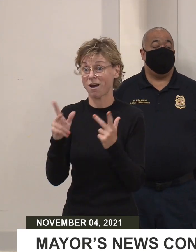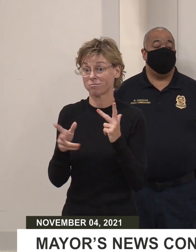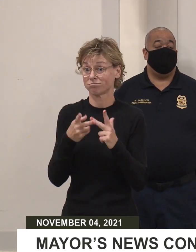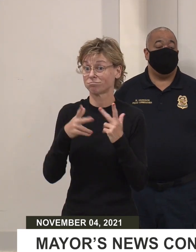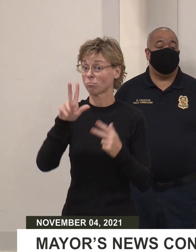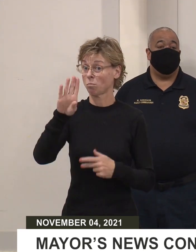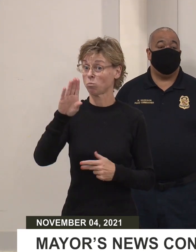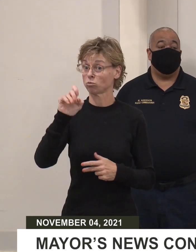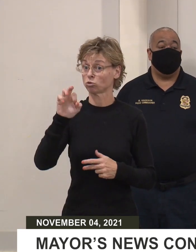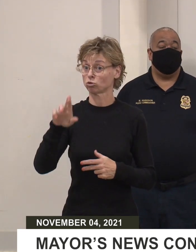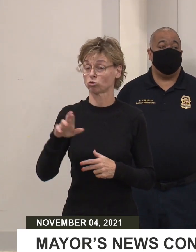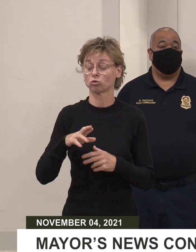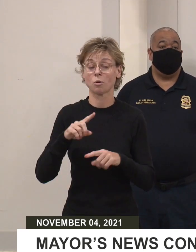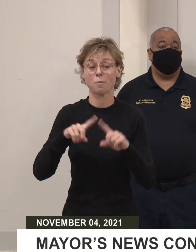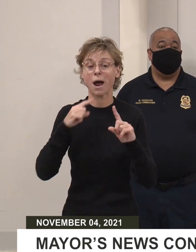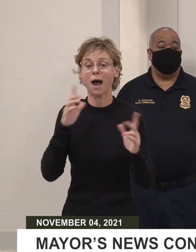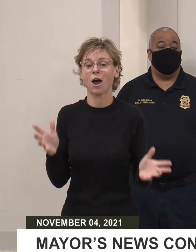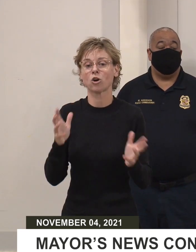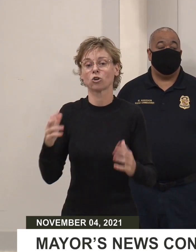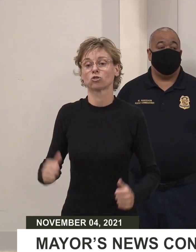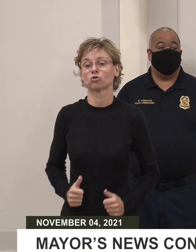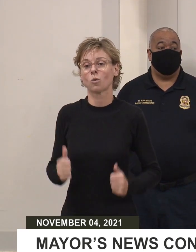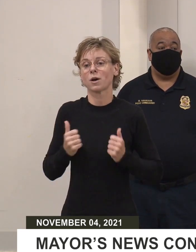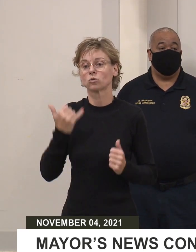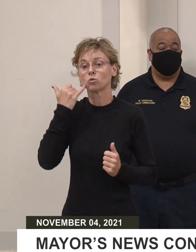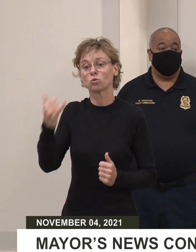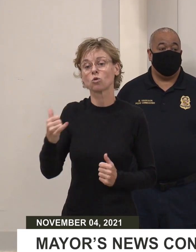residents to call our COVAX call center at